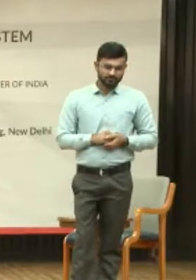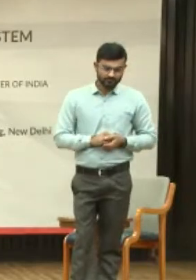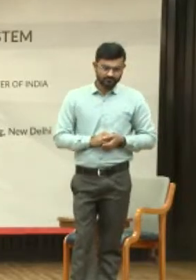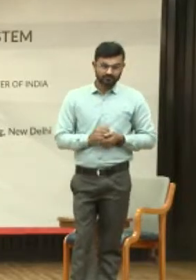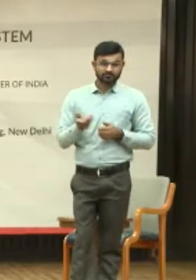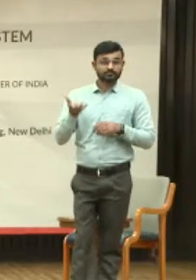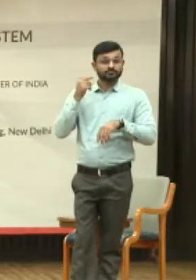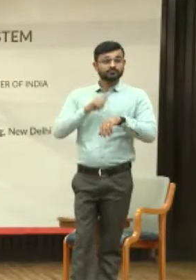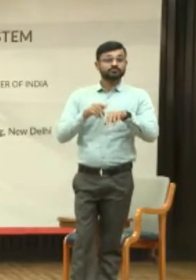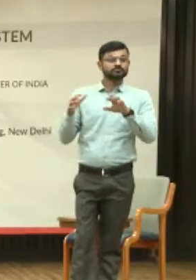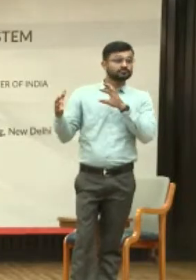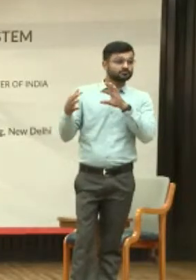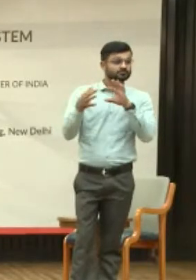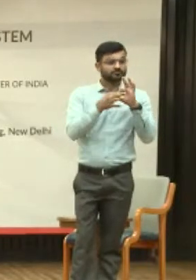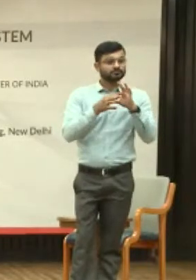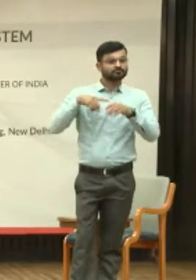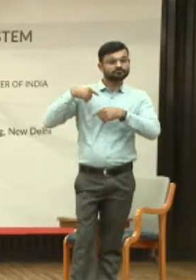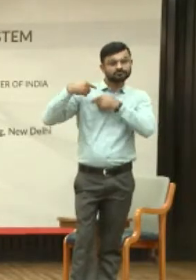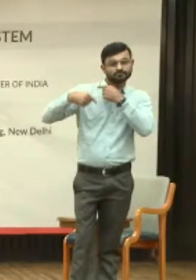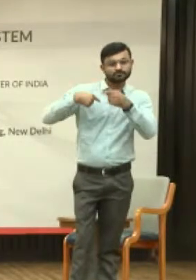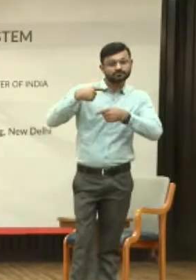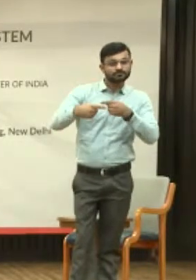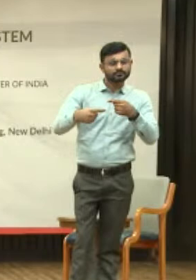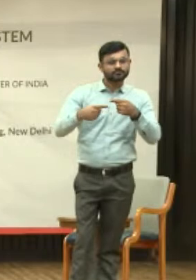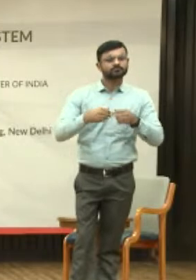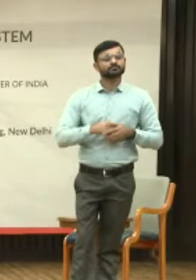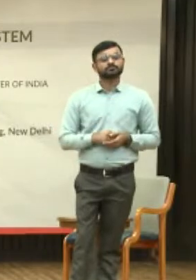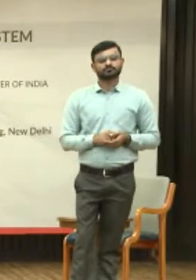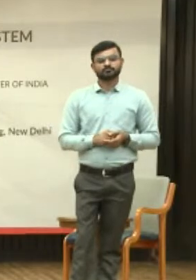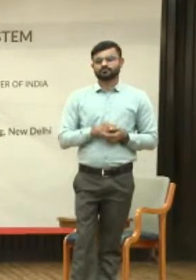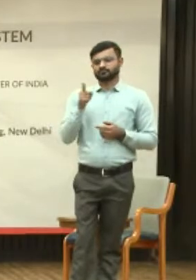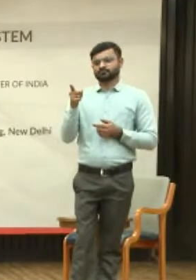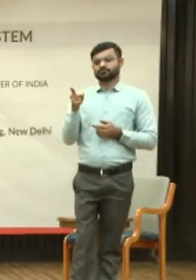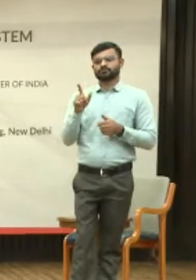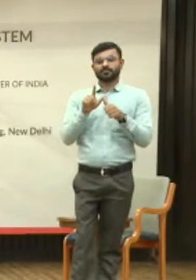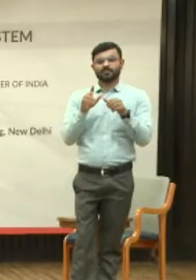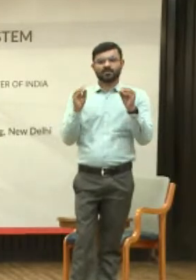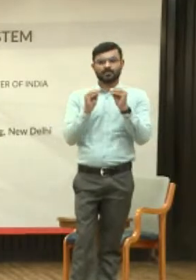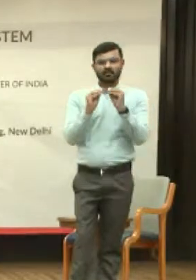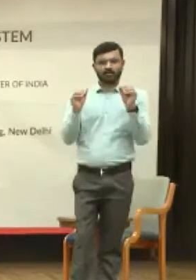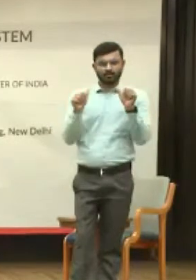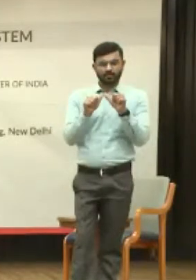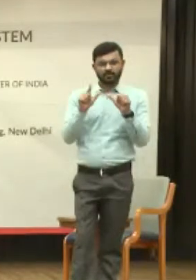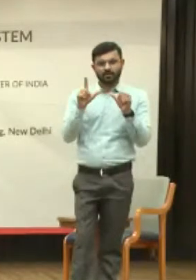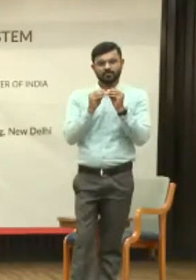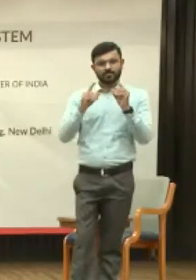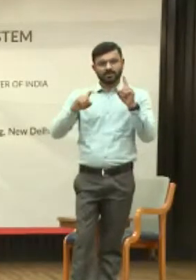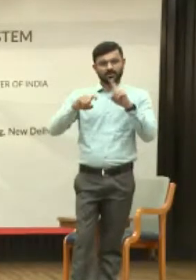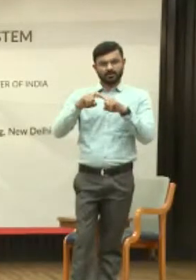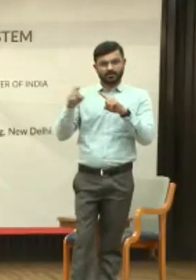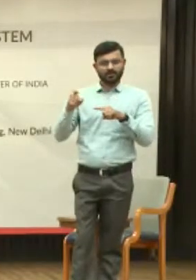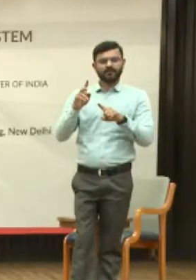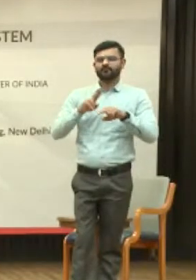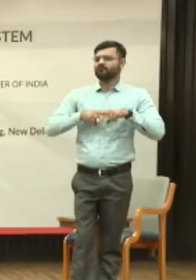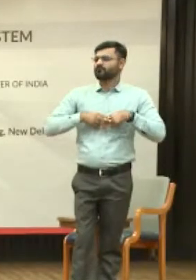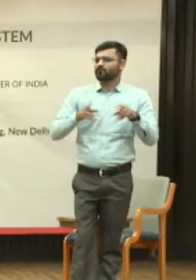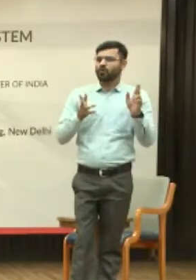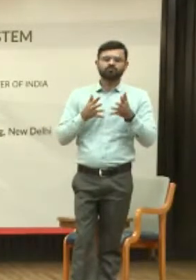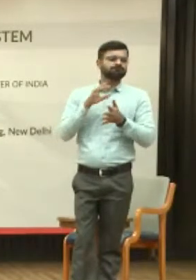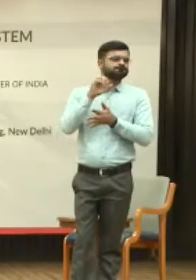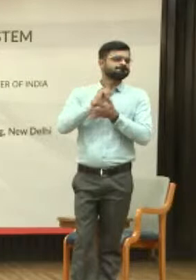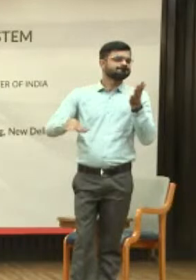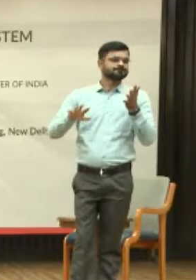In that colonial tradition, the LBAs and the LBKs were finally abolished